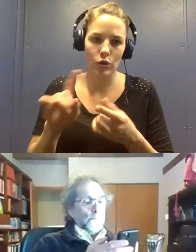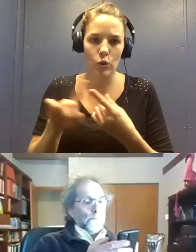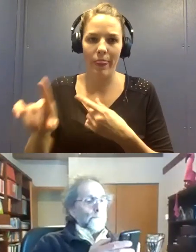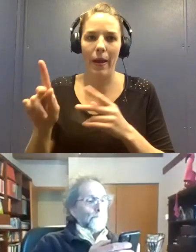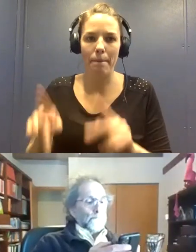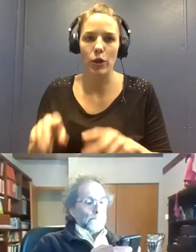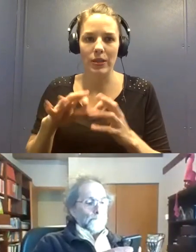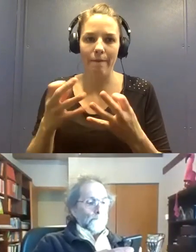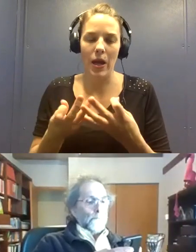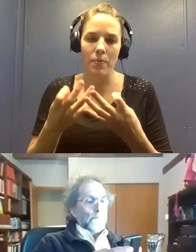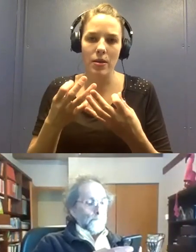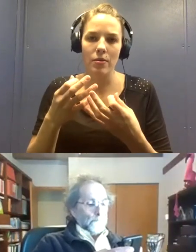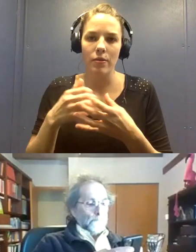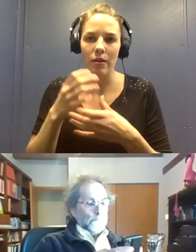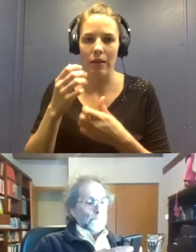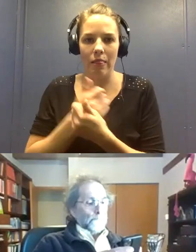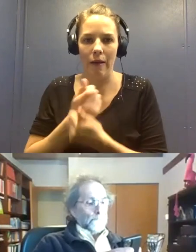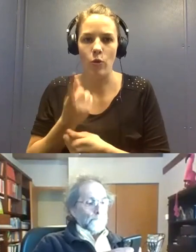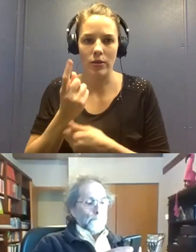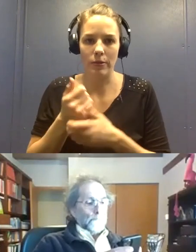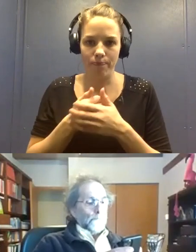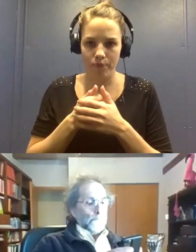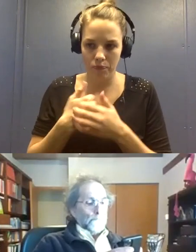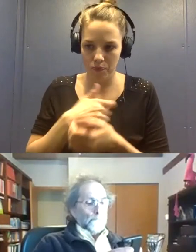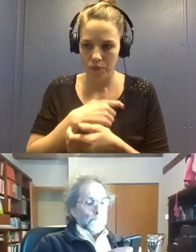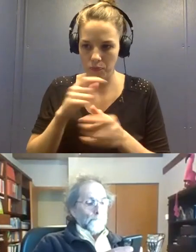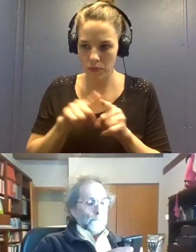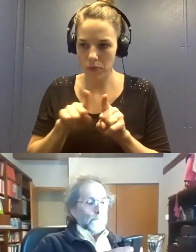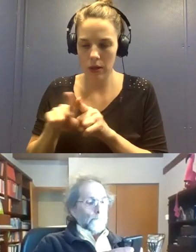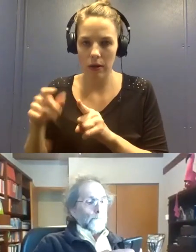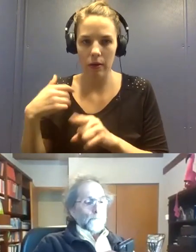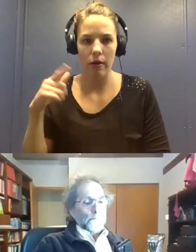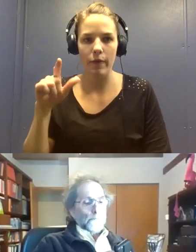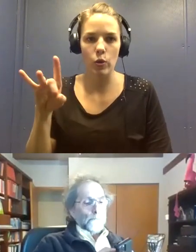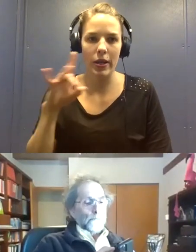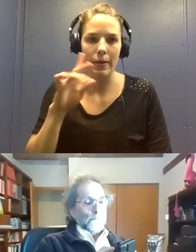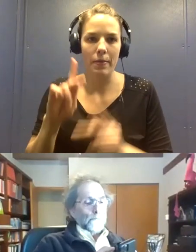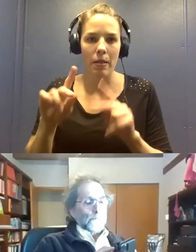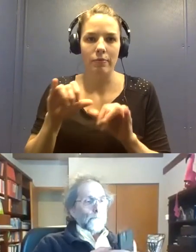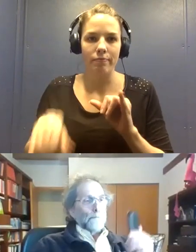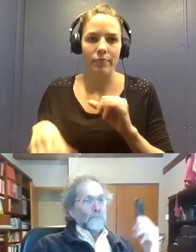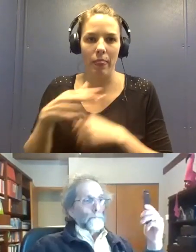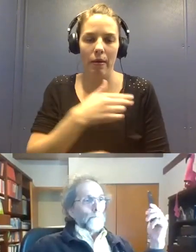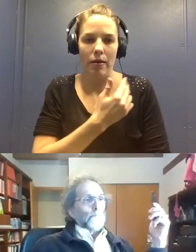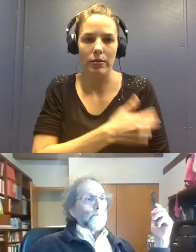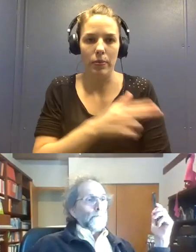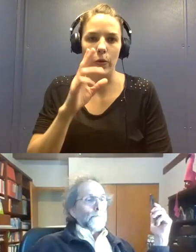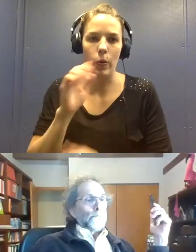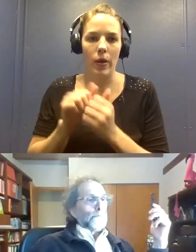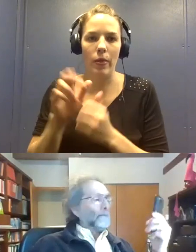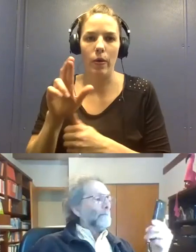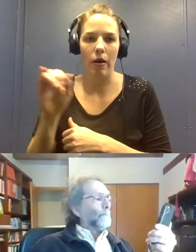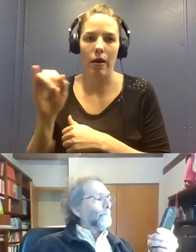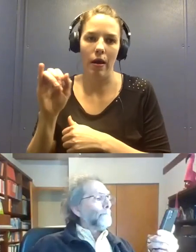person's family and loved ones. We do also have 28 people hospitalized in Rock Island County with